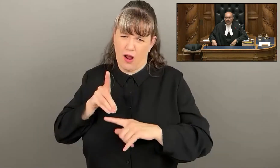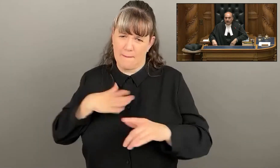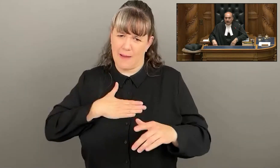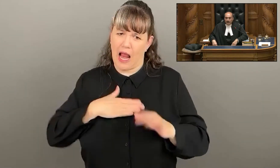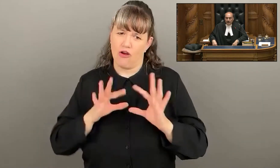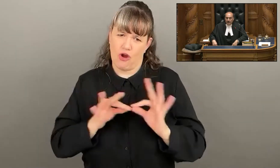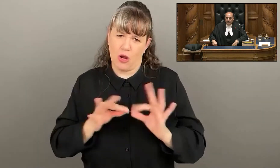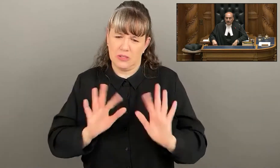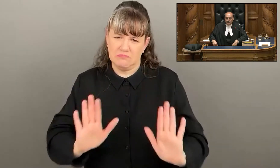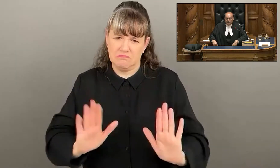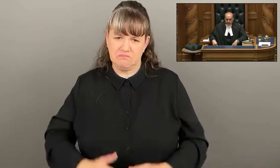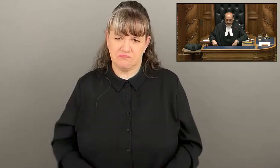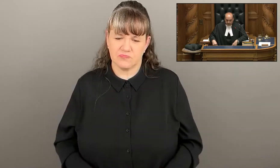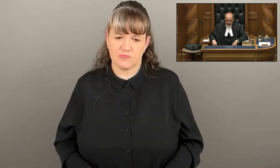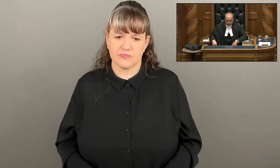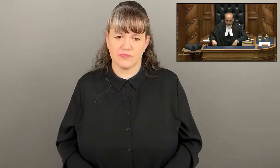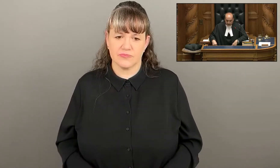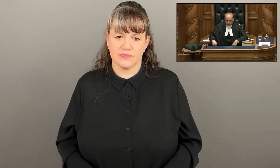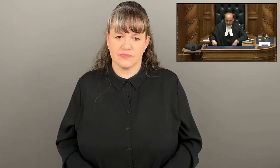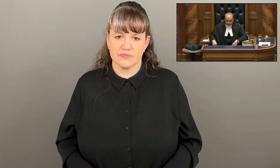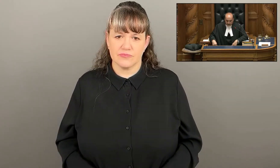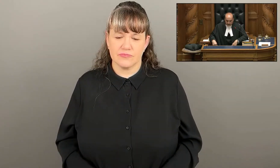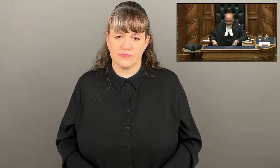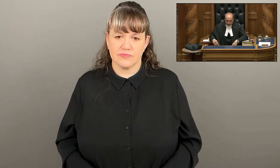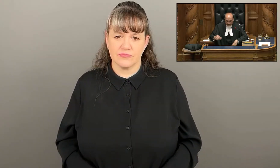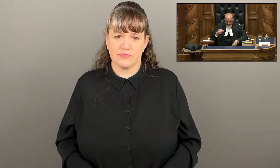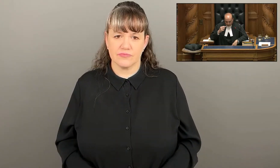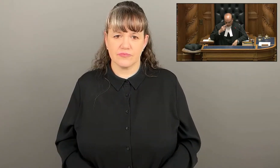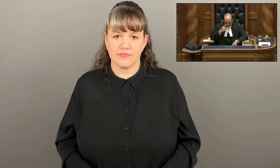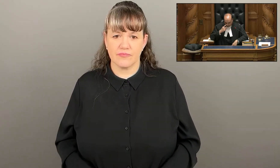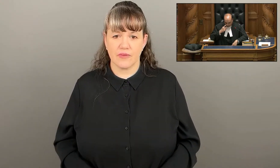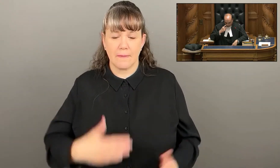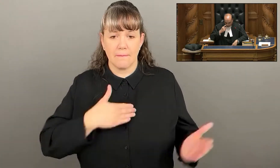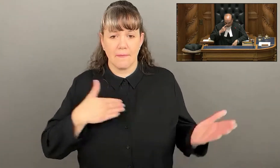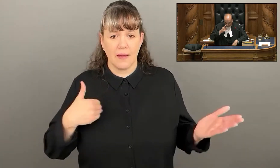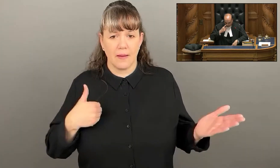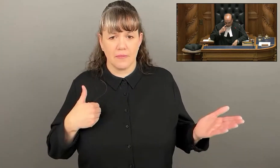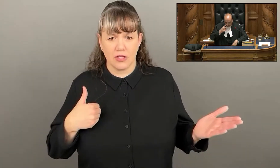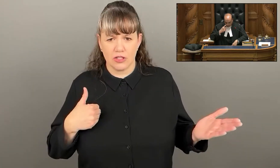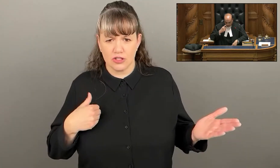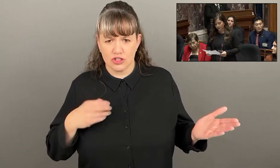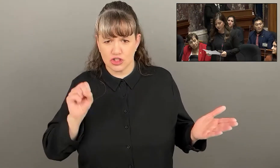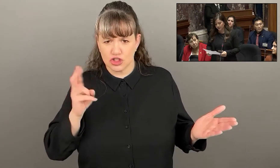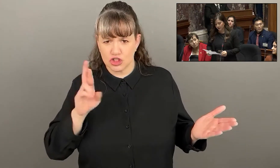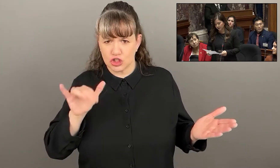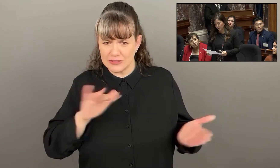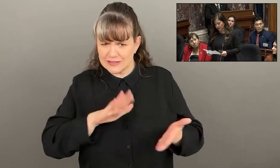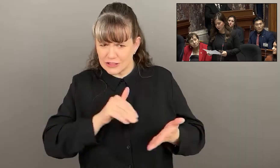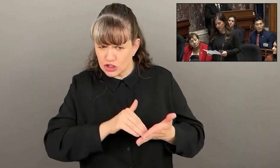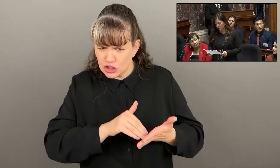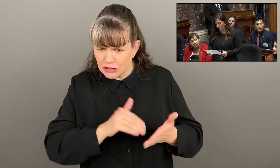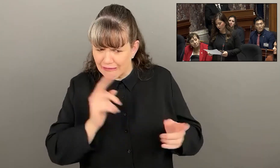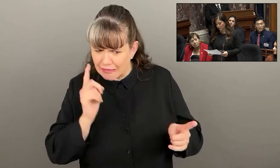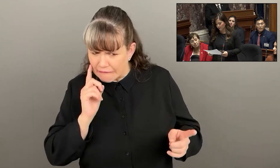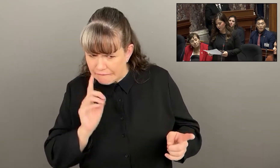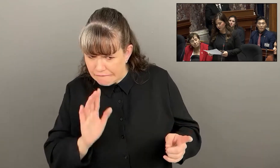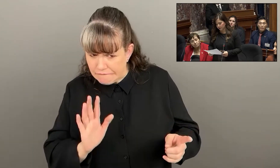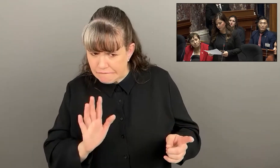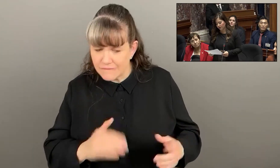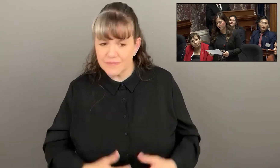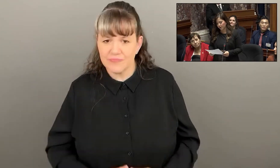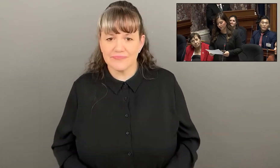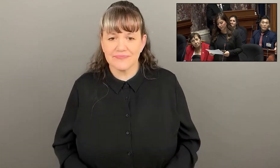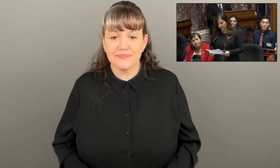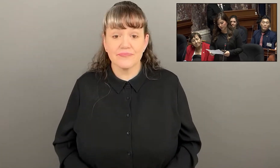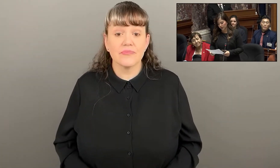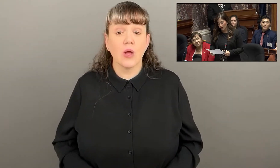Member for Surrey Centre. Honourable Speaker, I have the honour to present the report of the Select Standing Committee on Private Bills and